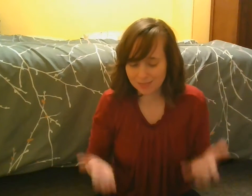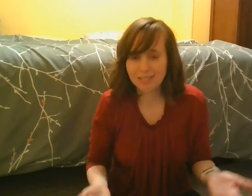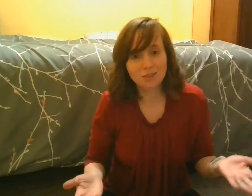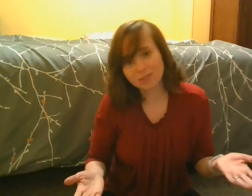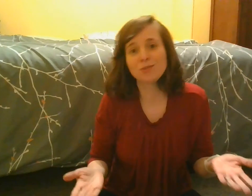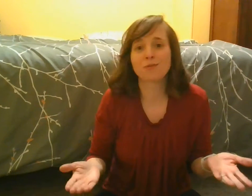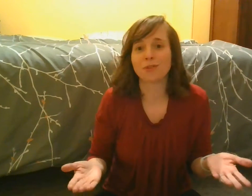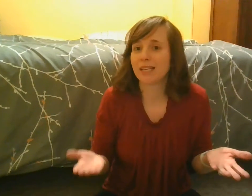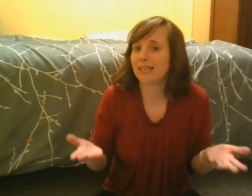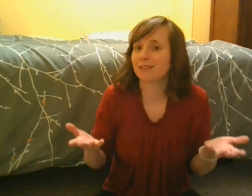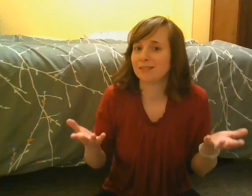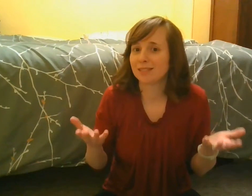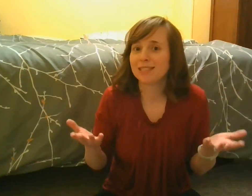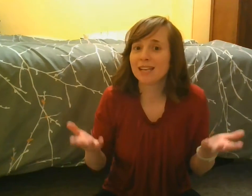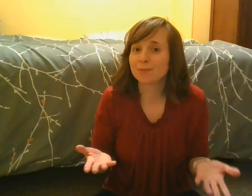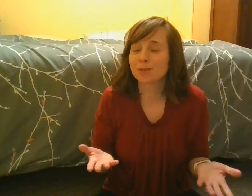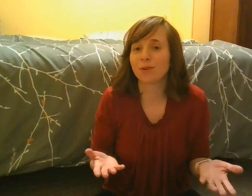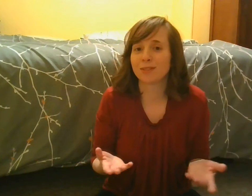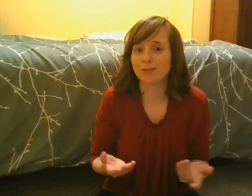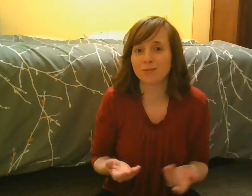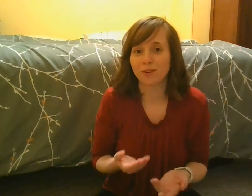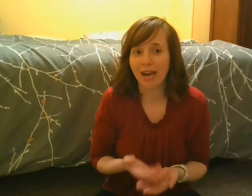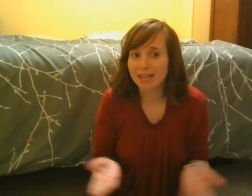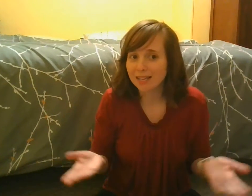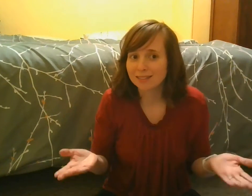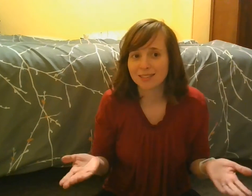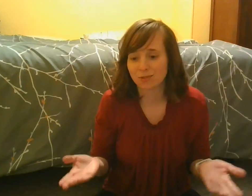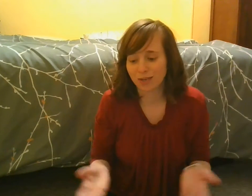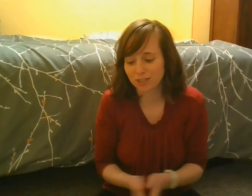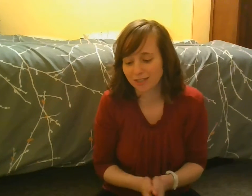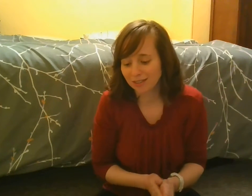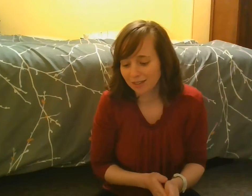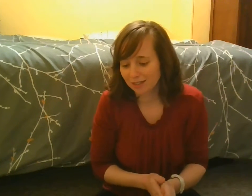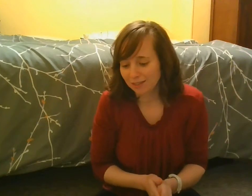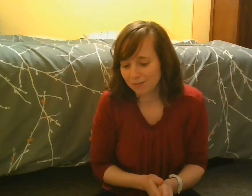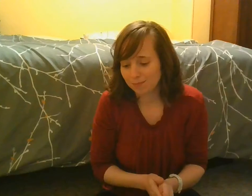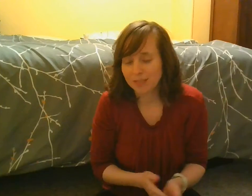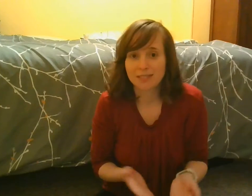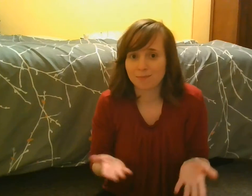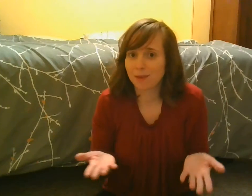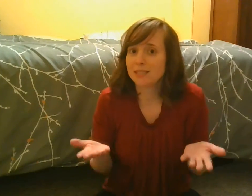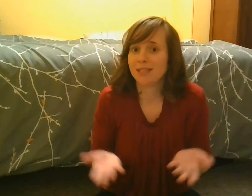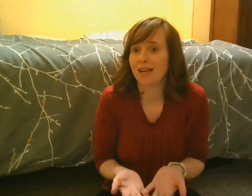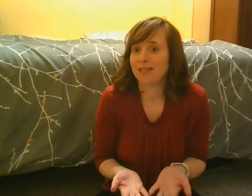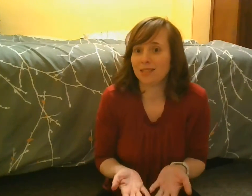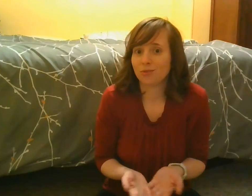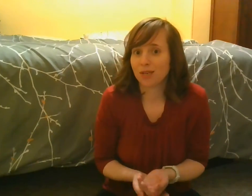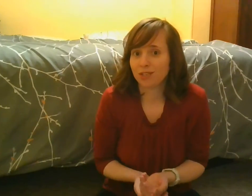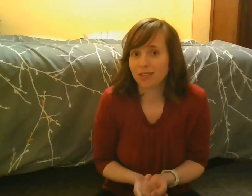These are used for, like, these types of words are used for any situation, basically any situation that you